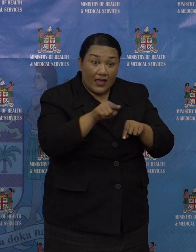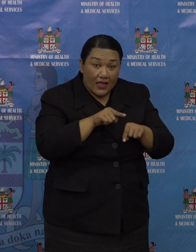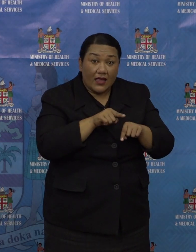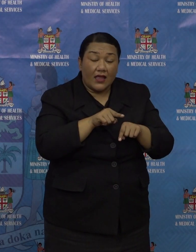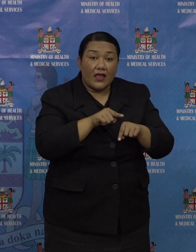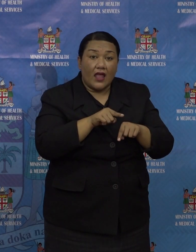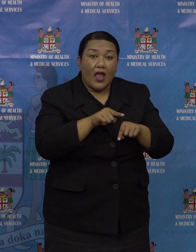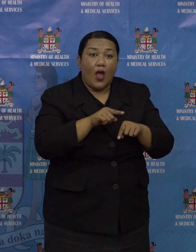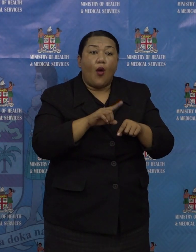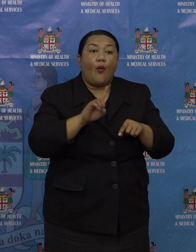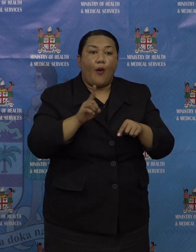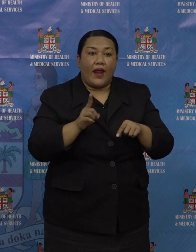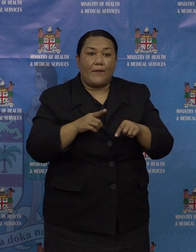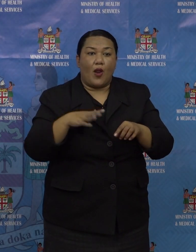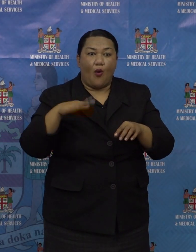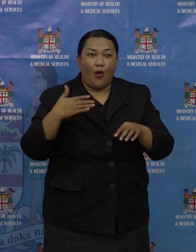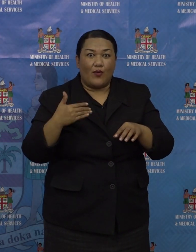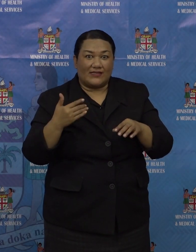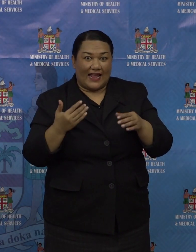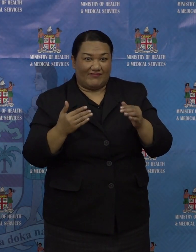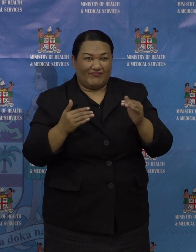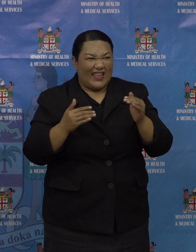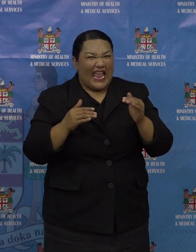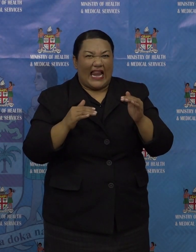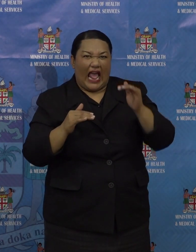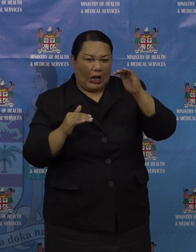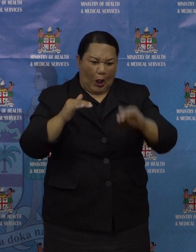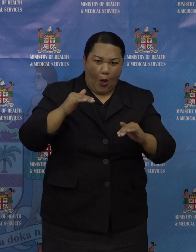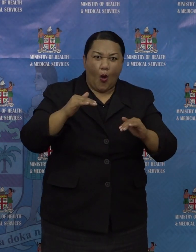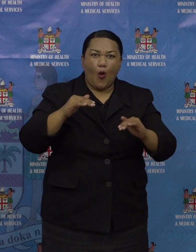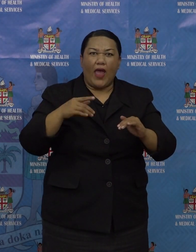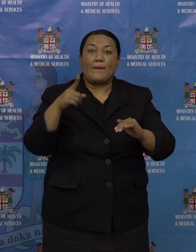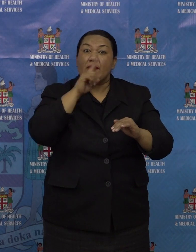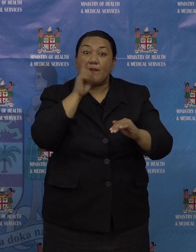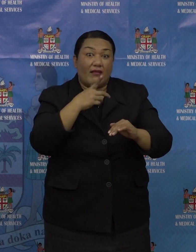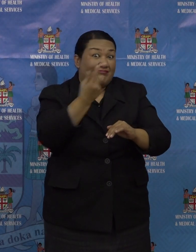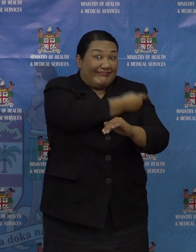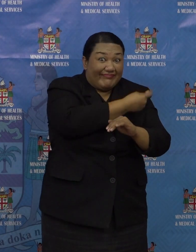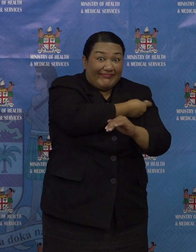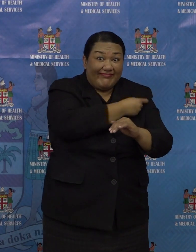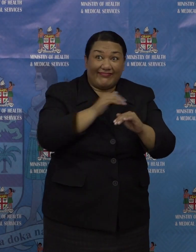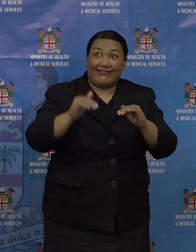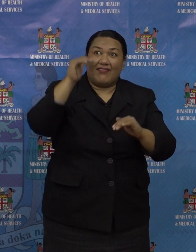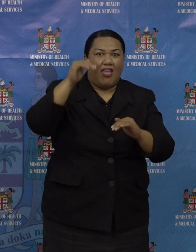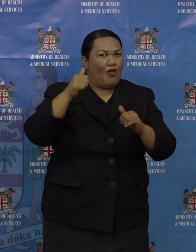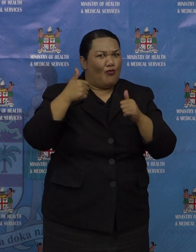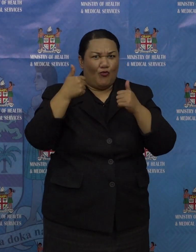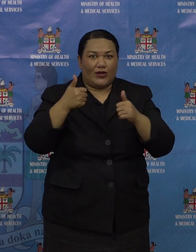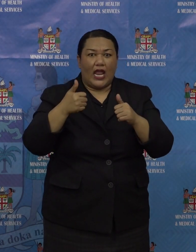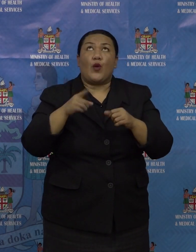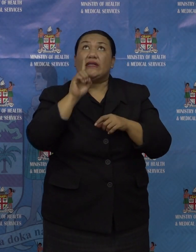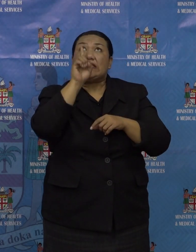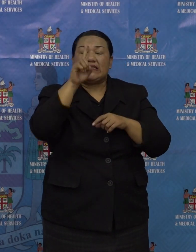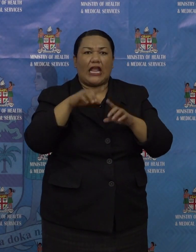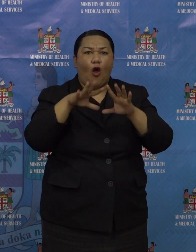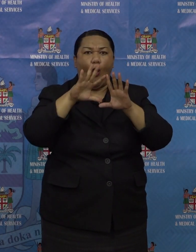the vaccinated. And how do we know this? Because we see this happening overseas. Right now in countries with very high